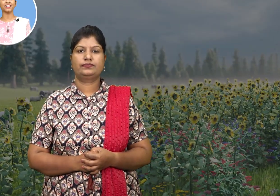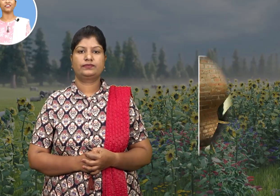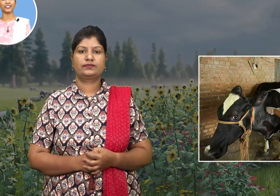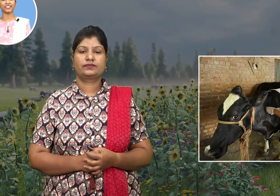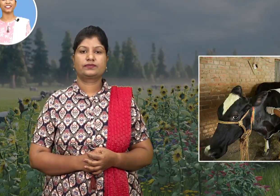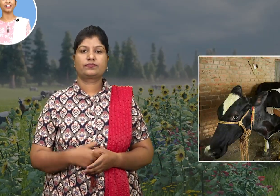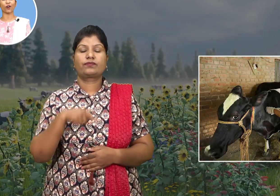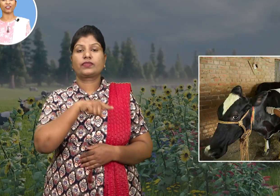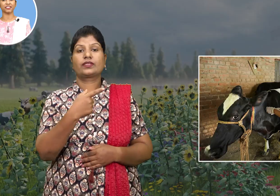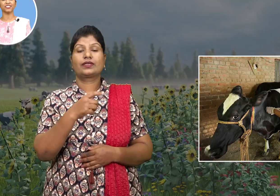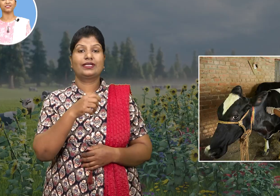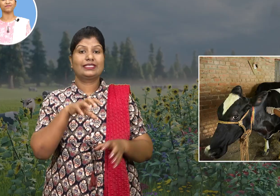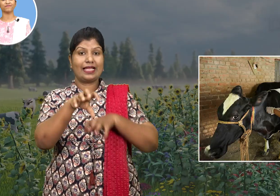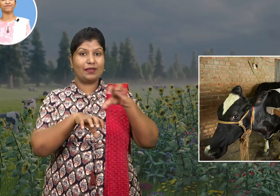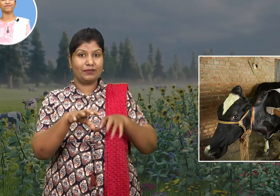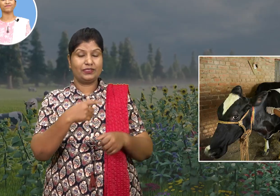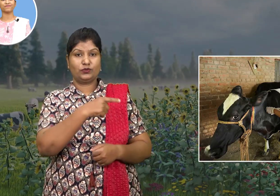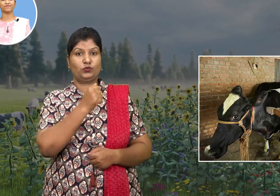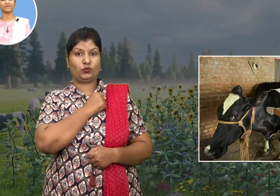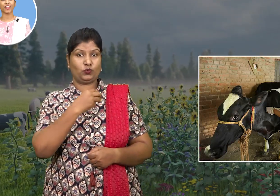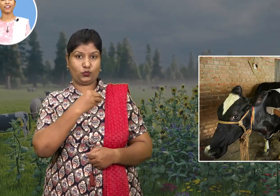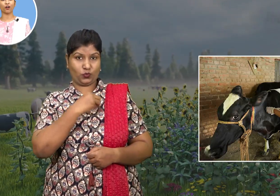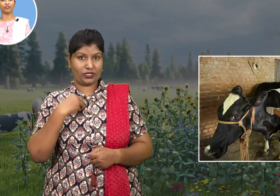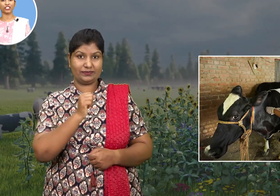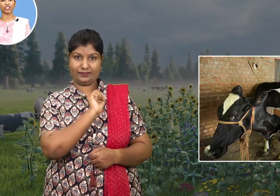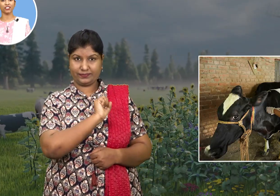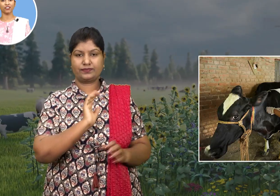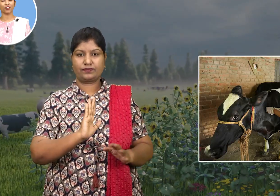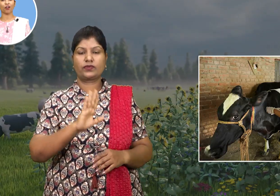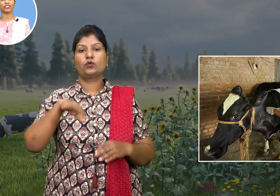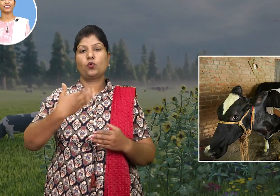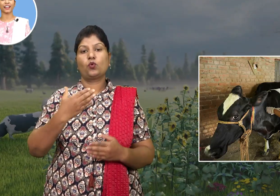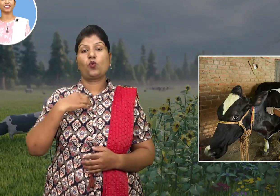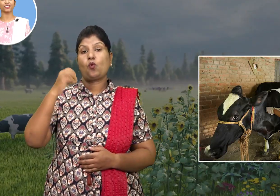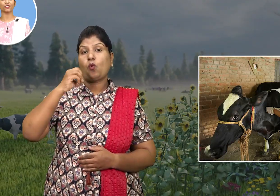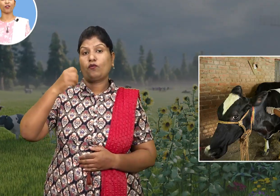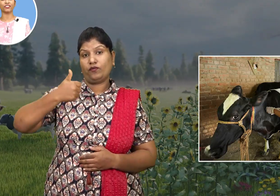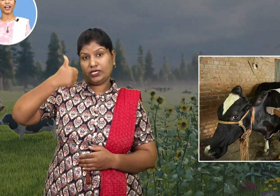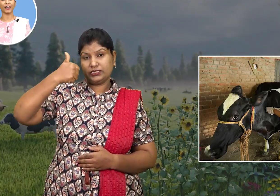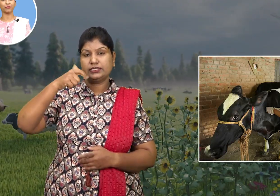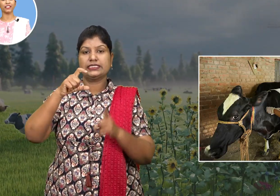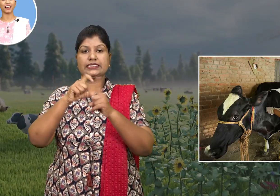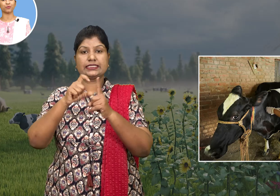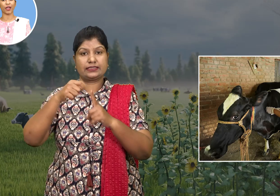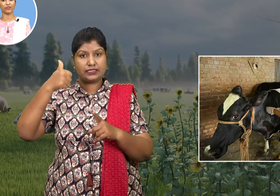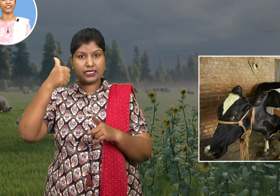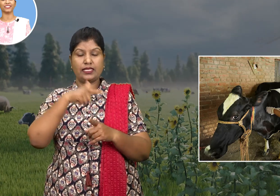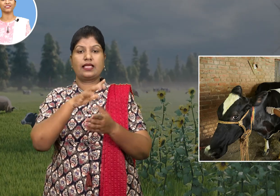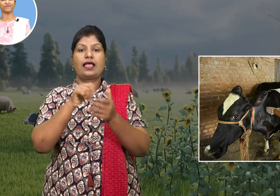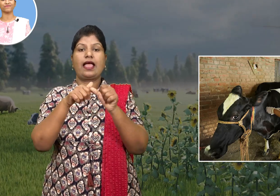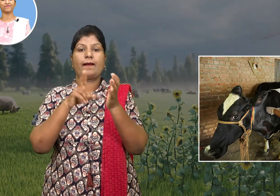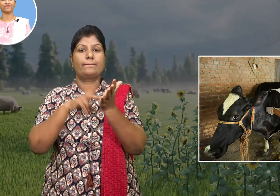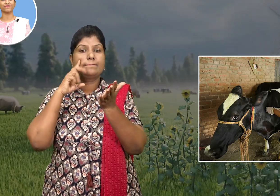Consult a veterinary doctor, an official of the director of the animal husbandry.